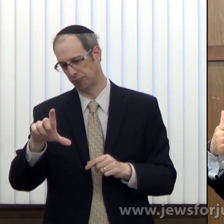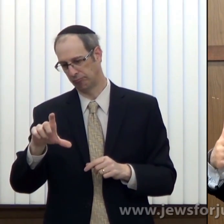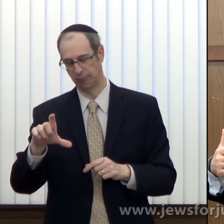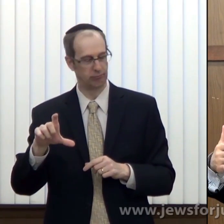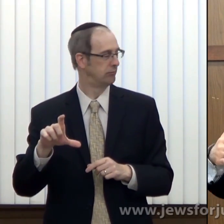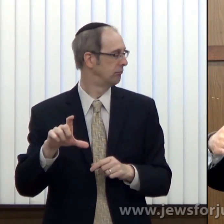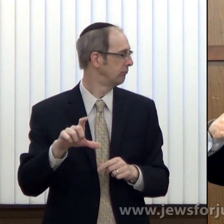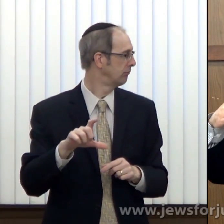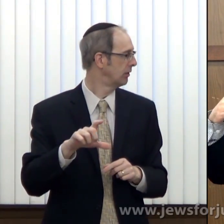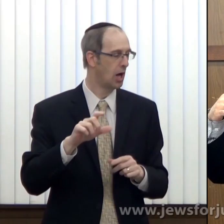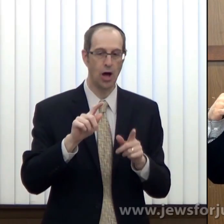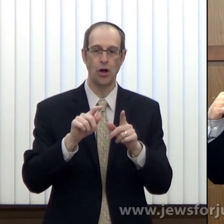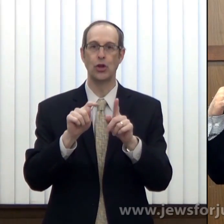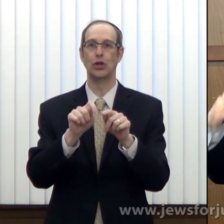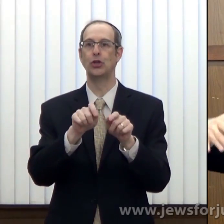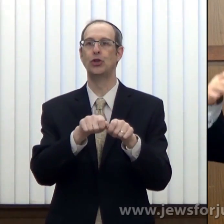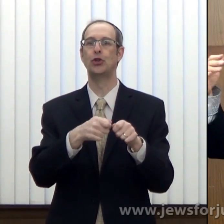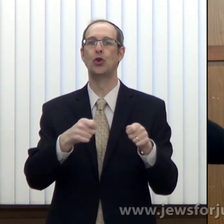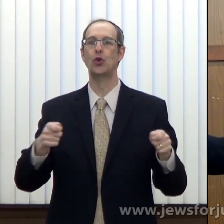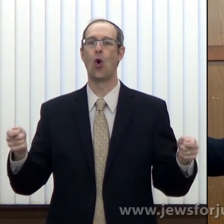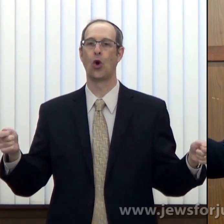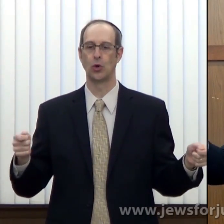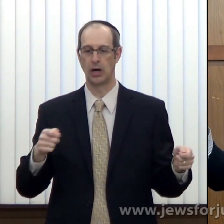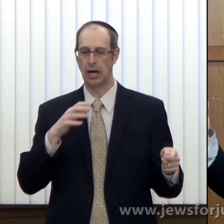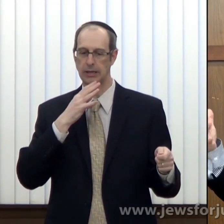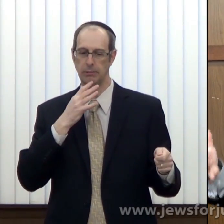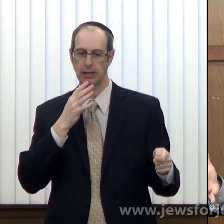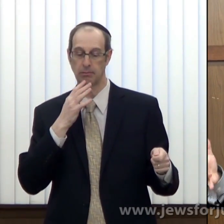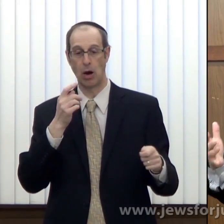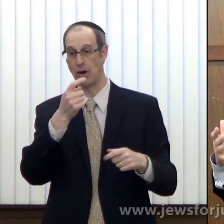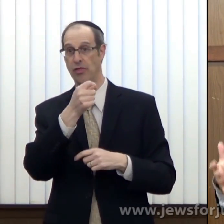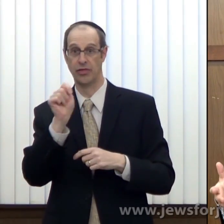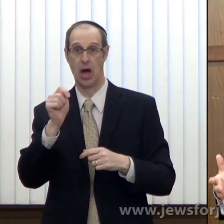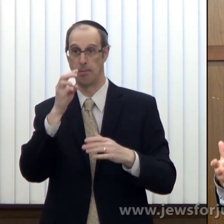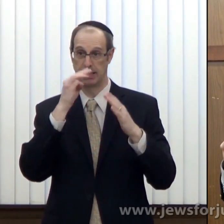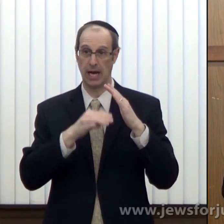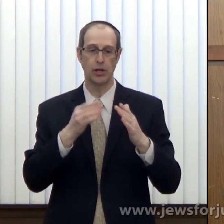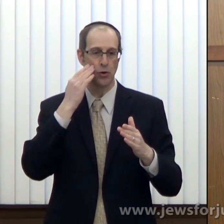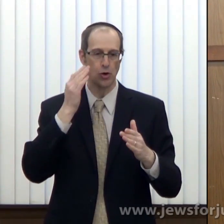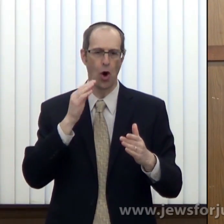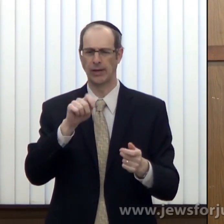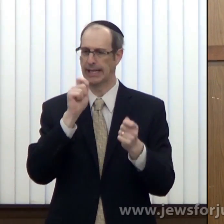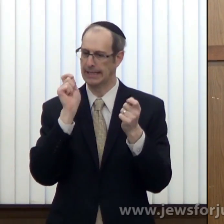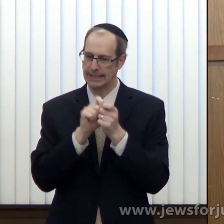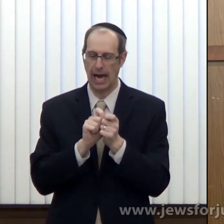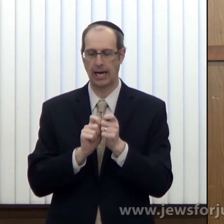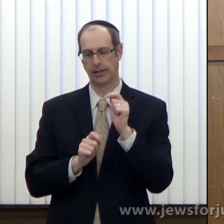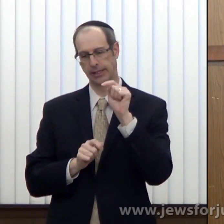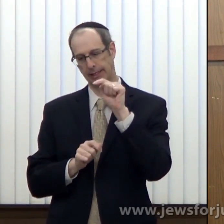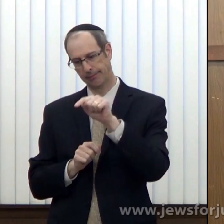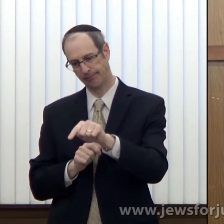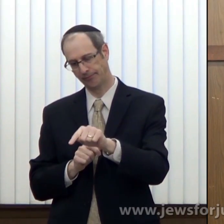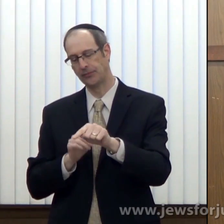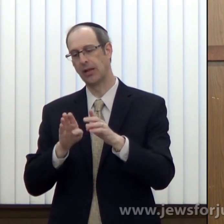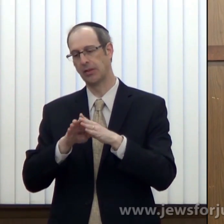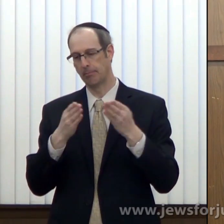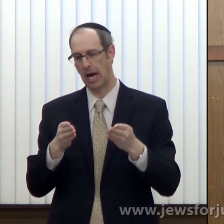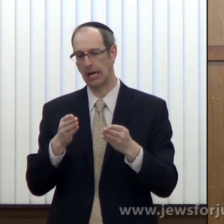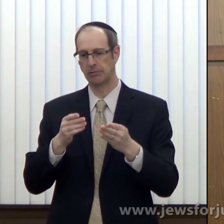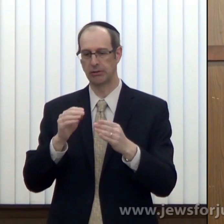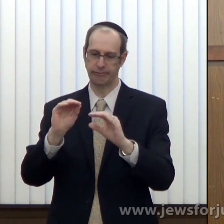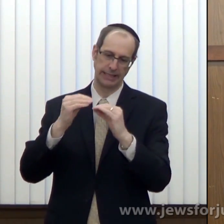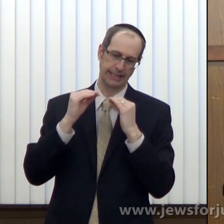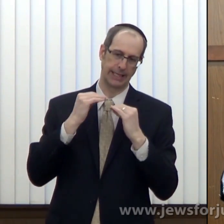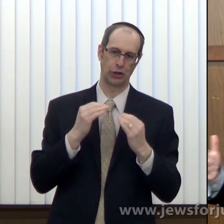Torah, speaks about the Messiah. And you would know exactly what the Bible teaches